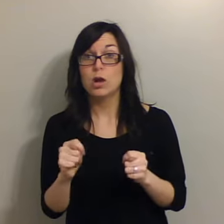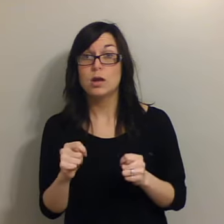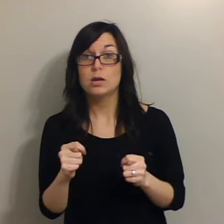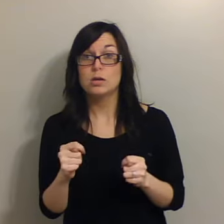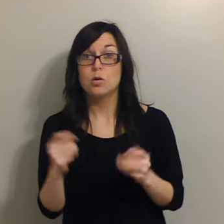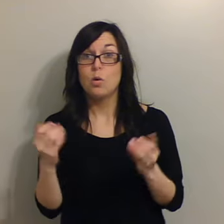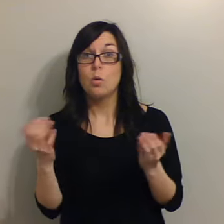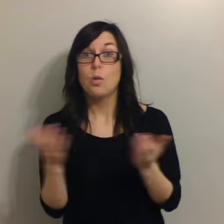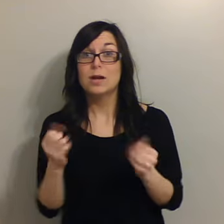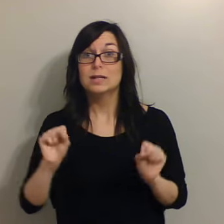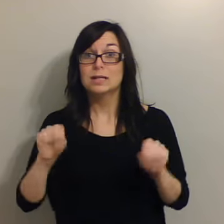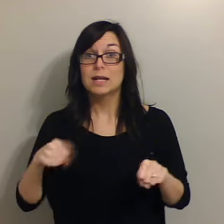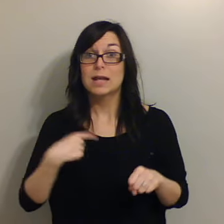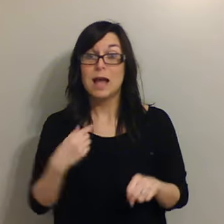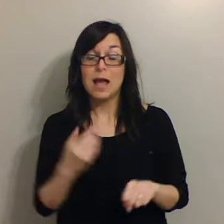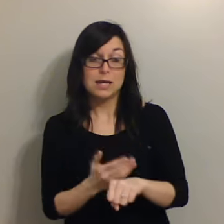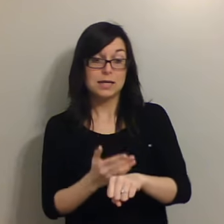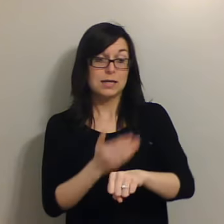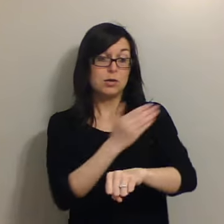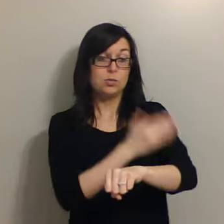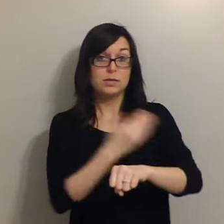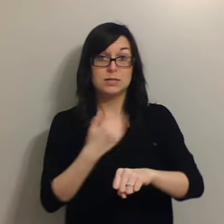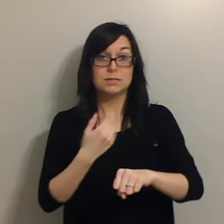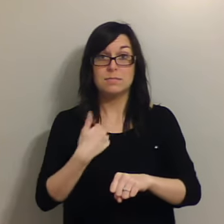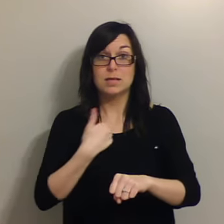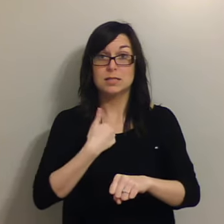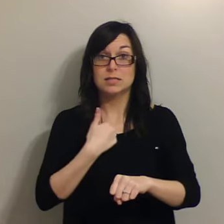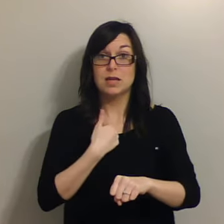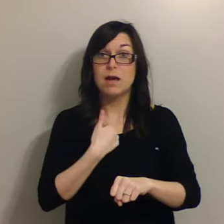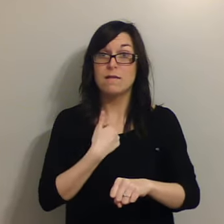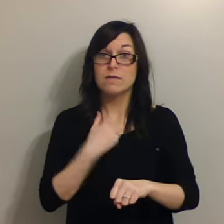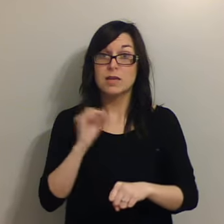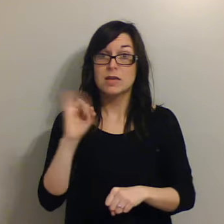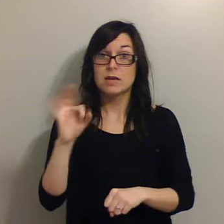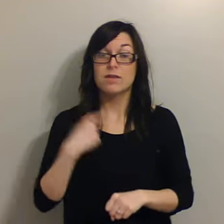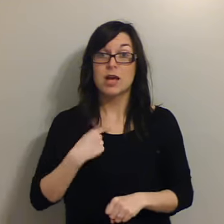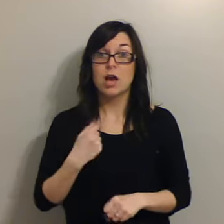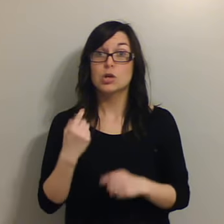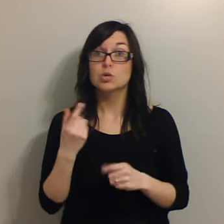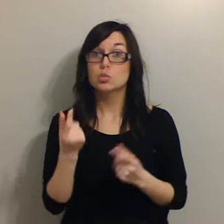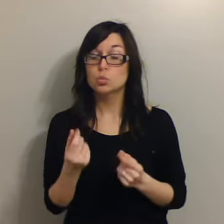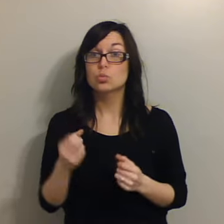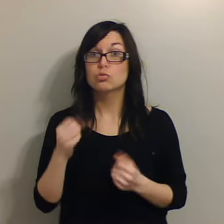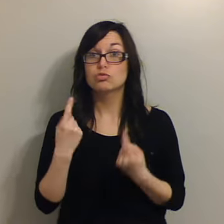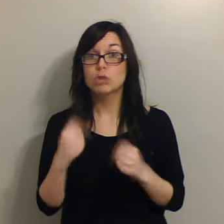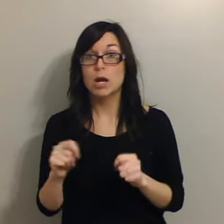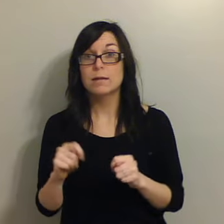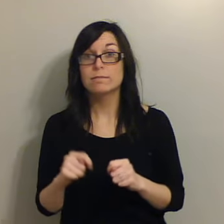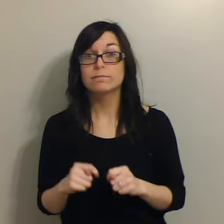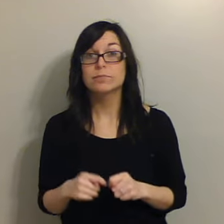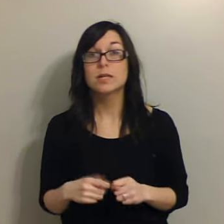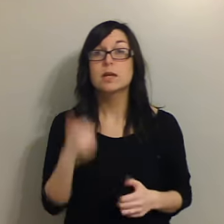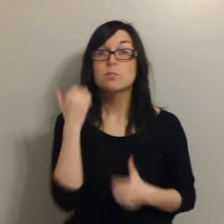Often, we're stuck in negativity or negative emotions, such as anger, depression, anxiety, and